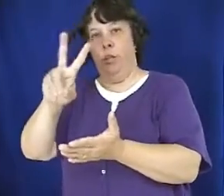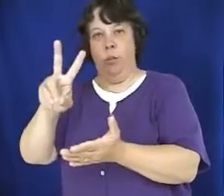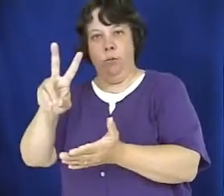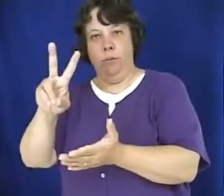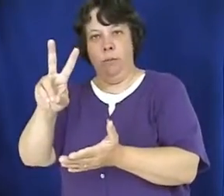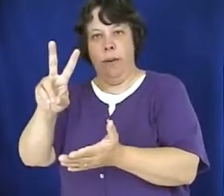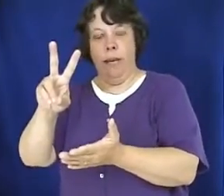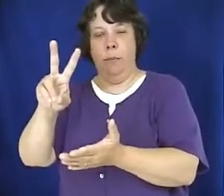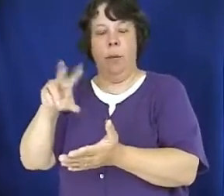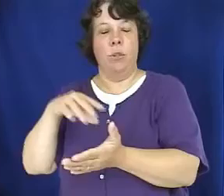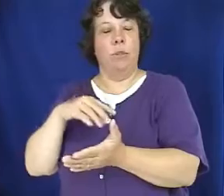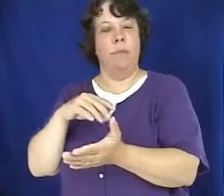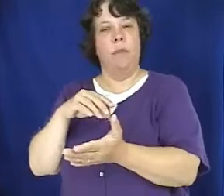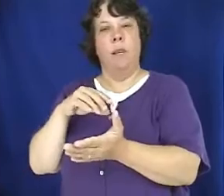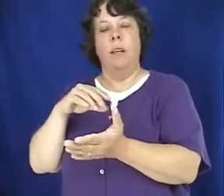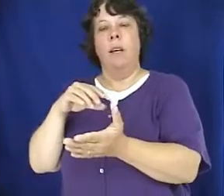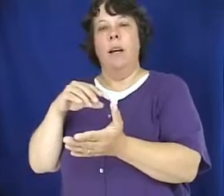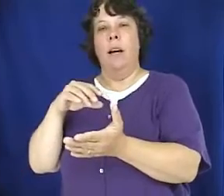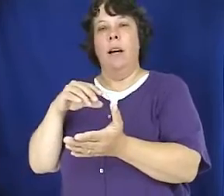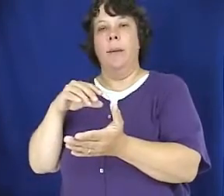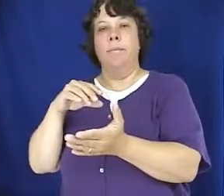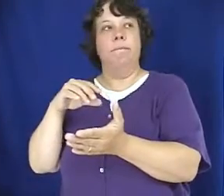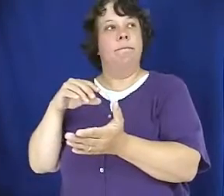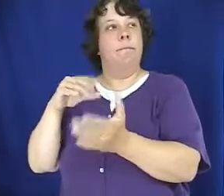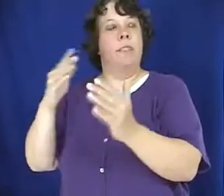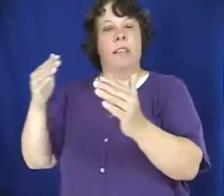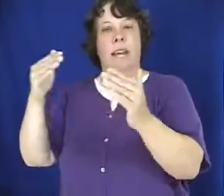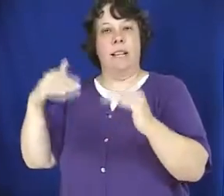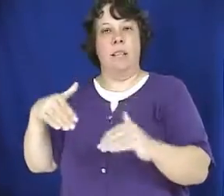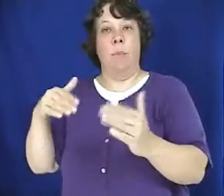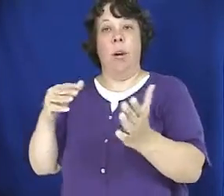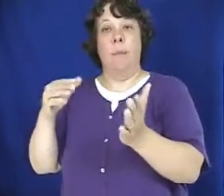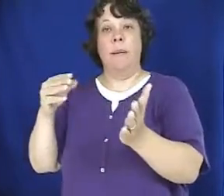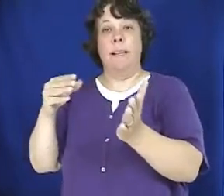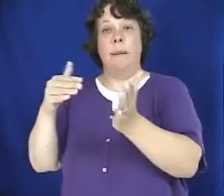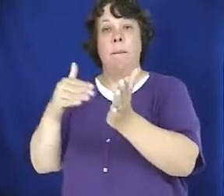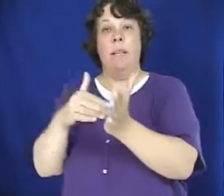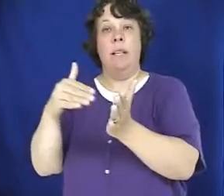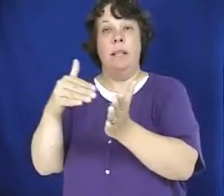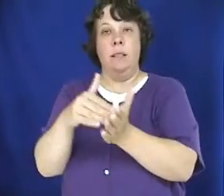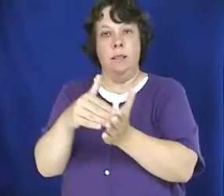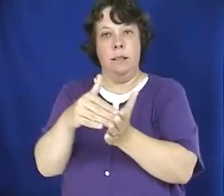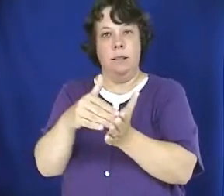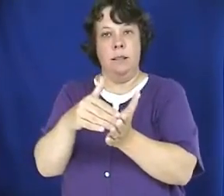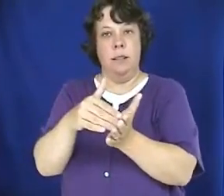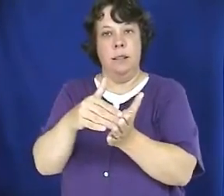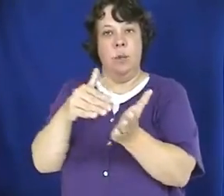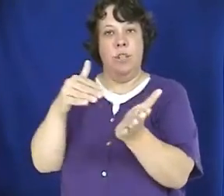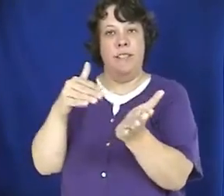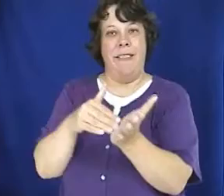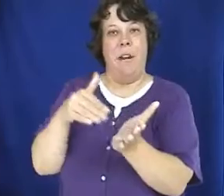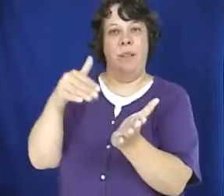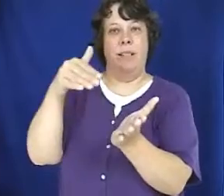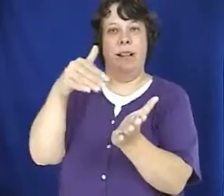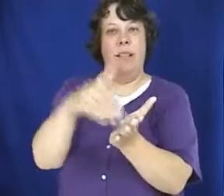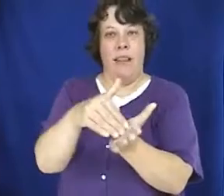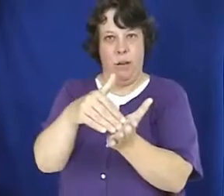100,942, making up numbers. The next number up is million, which is 1,000